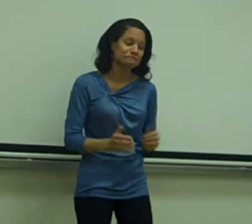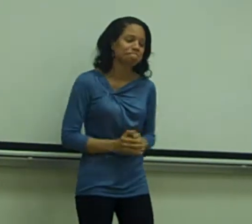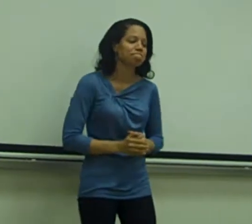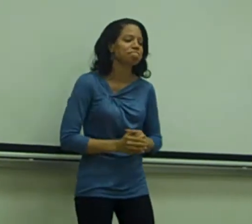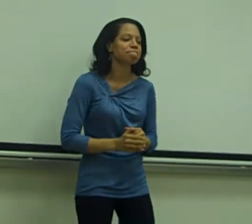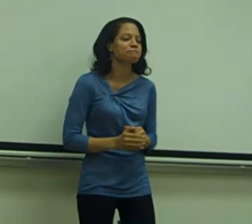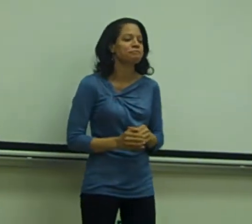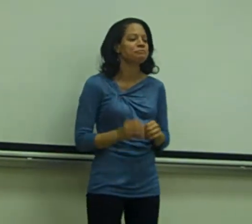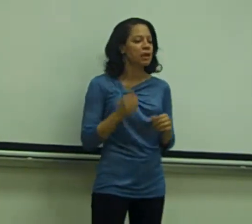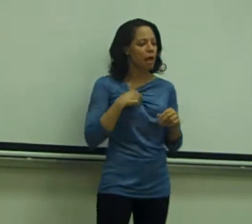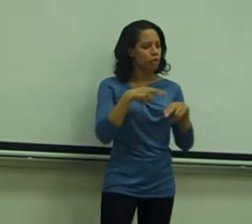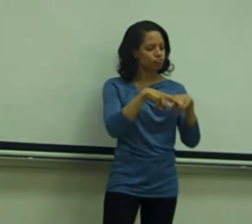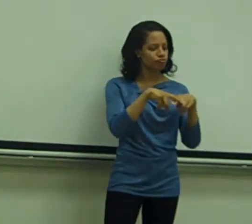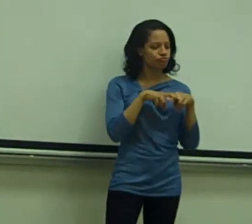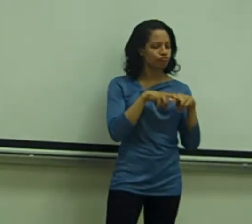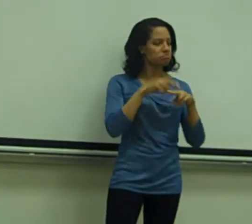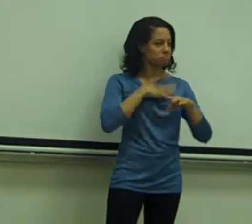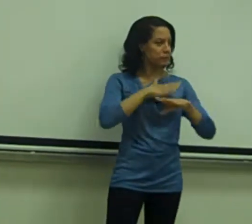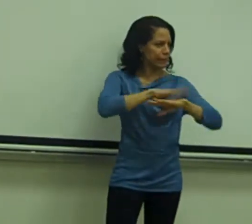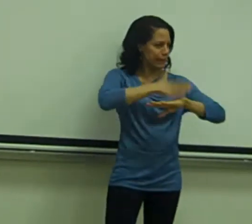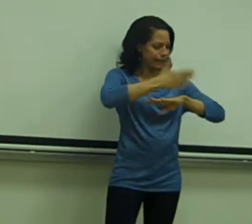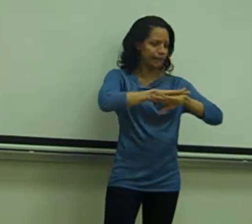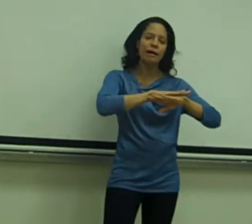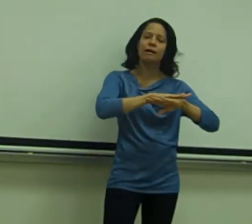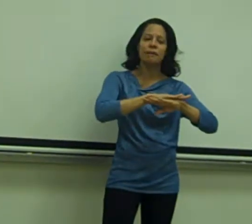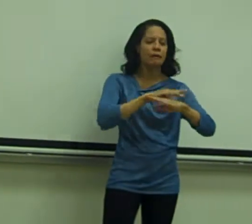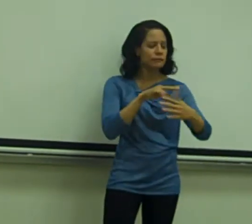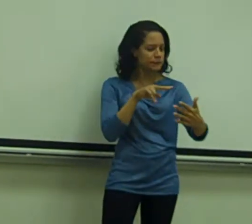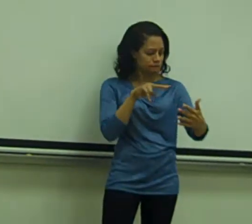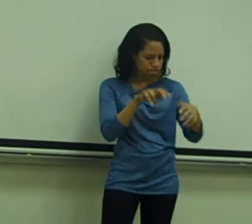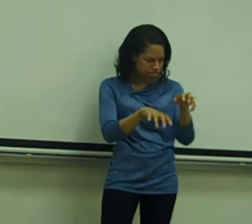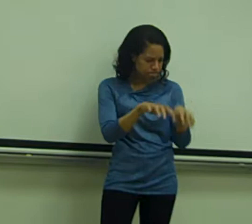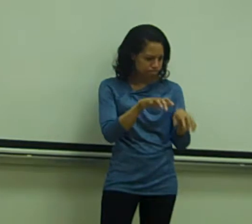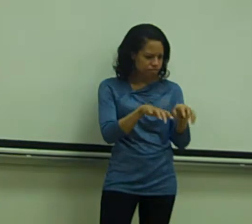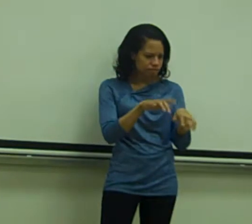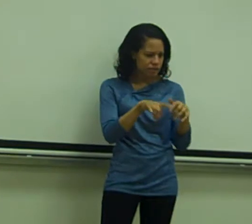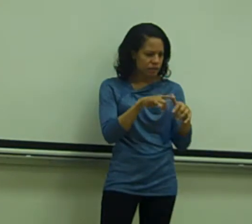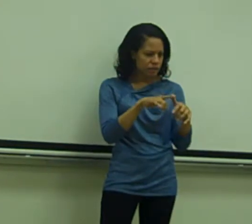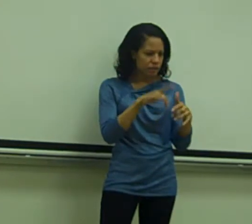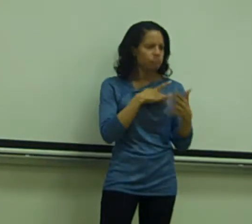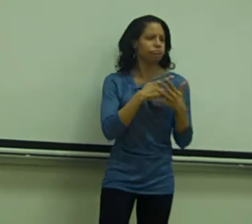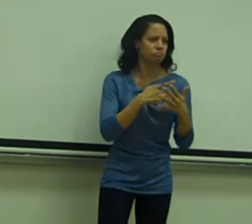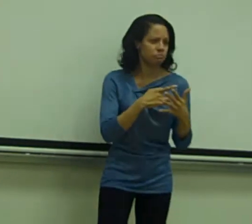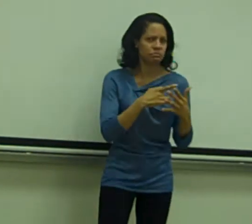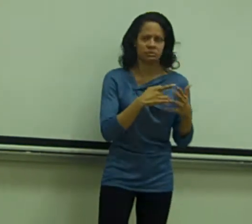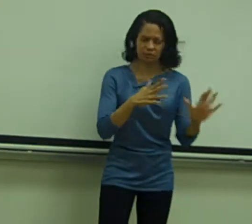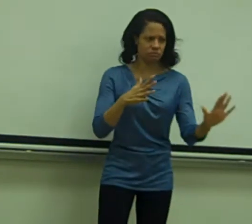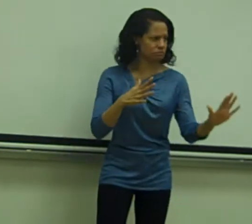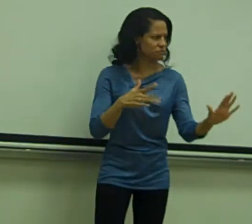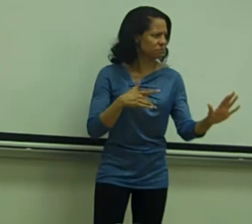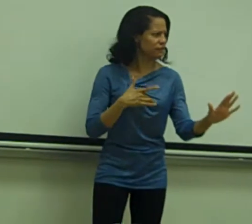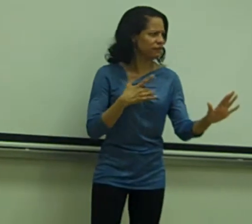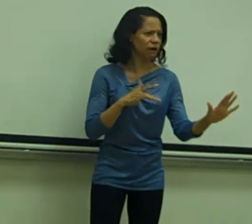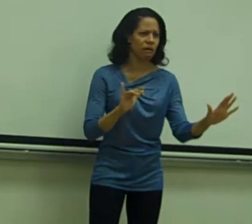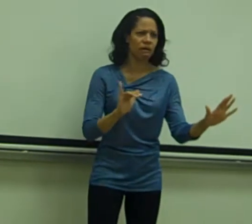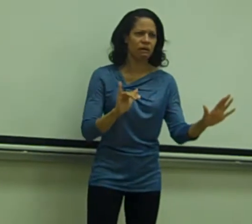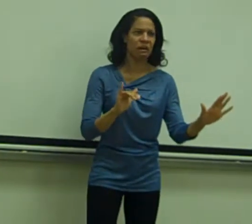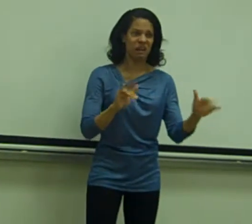laptop, and I just felt a big jump in my chest, and from then on it felt like I was going